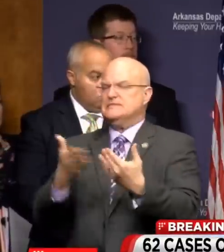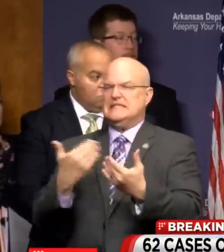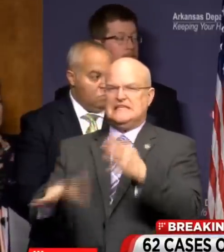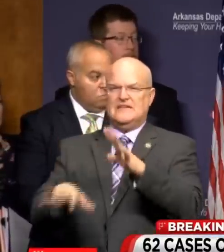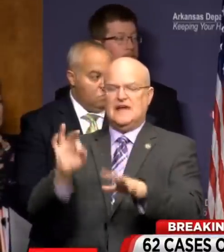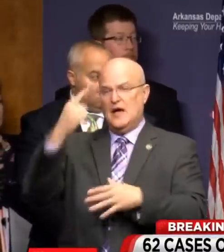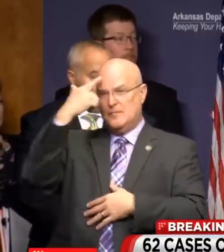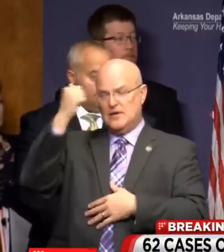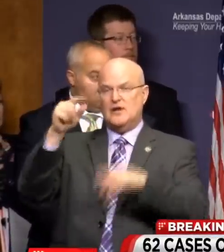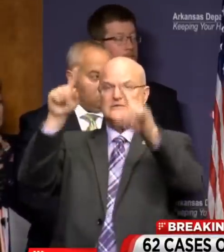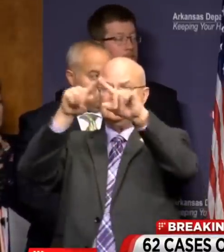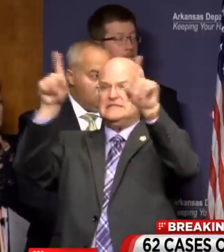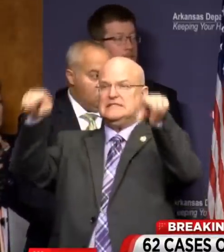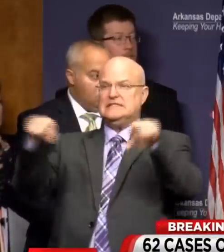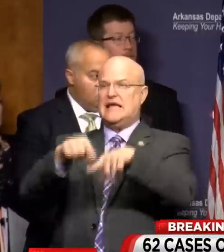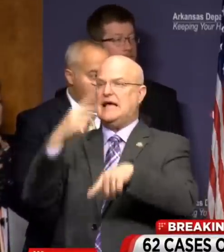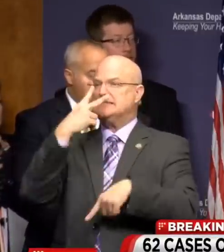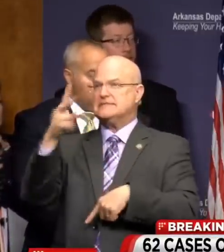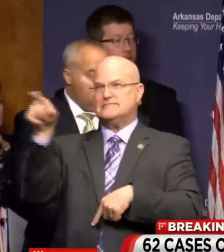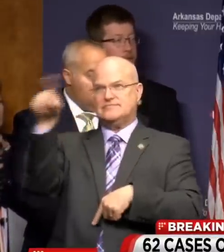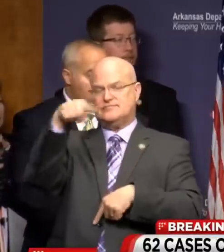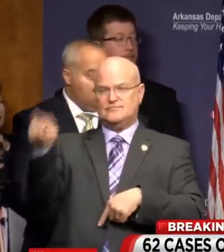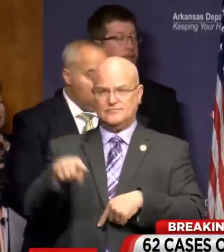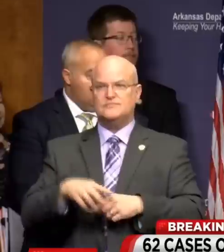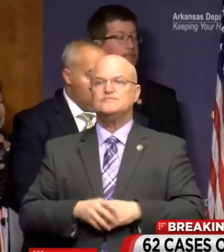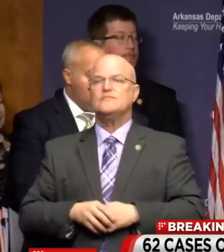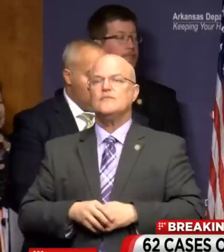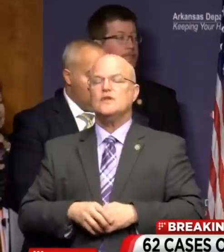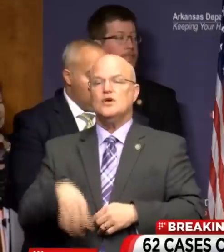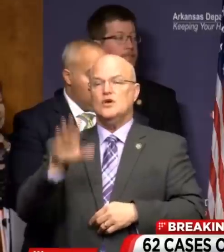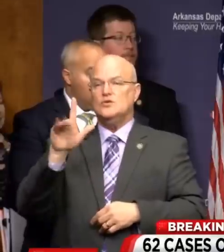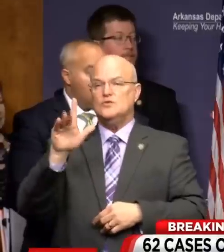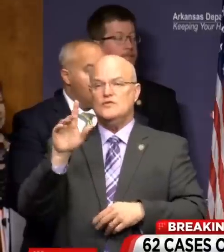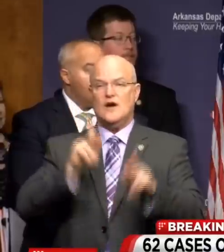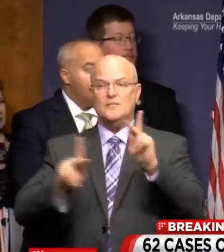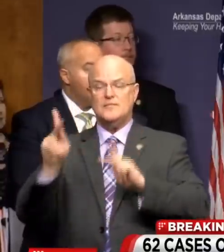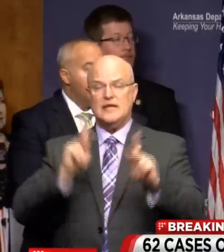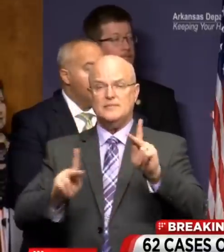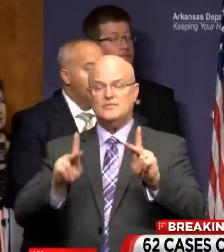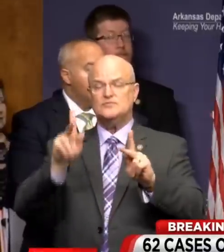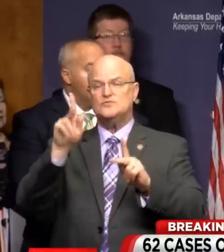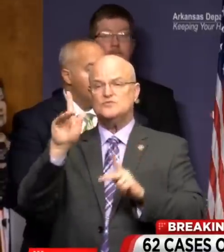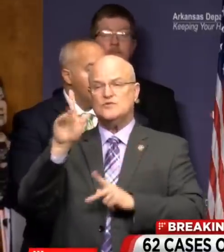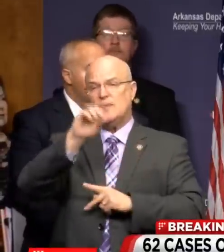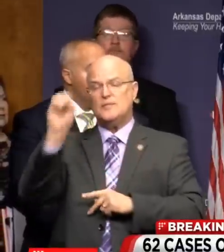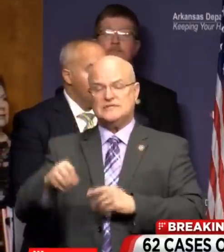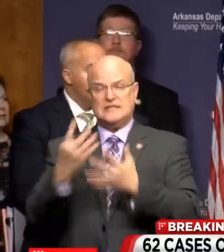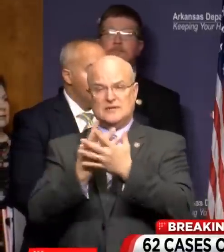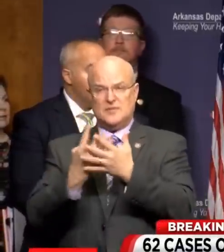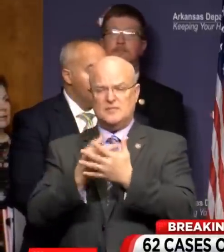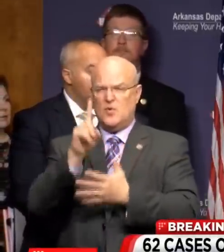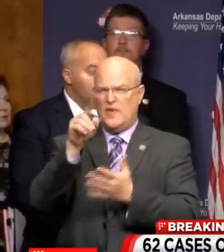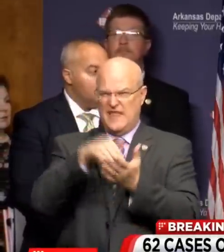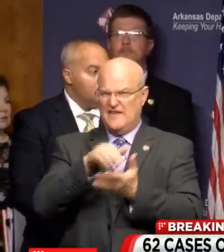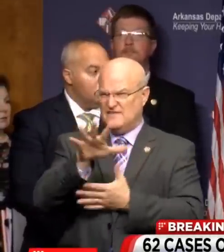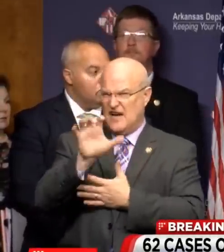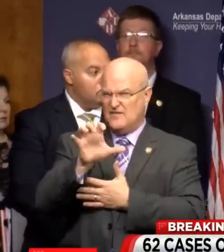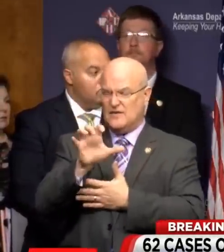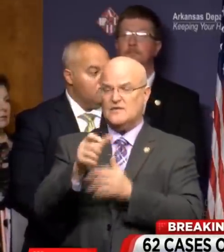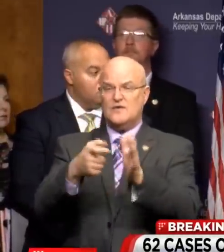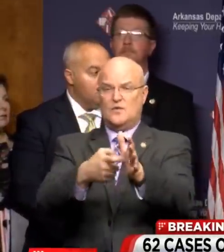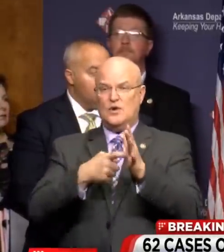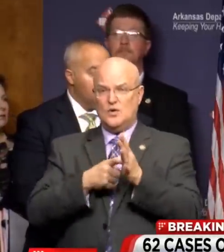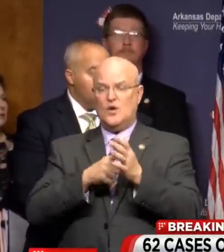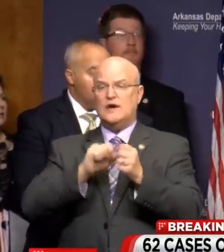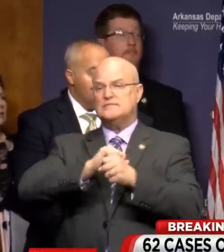find because there are signs everywhere. 25% of the people that we have screened, of those 1,500, have